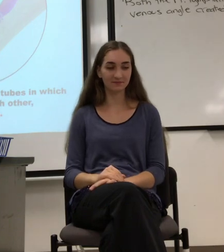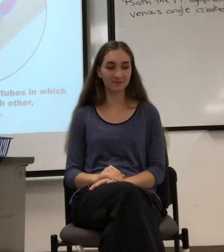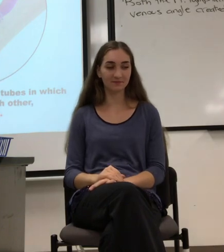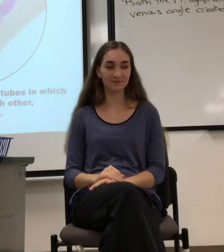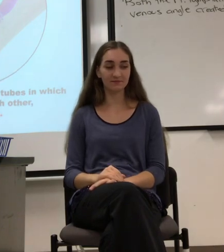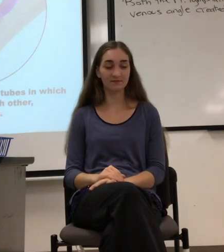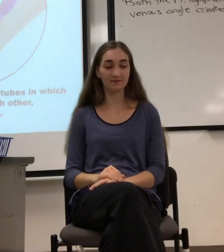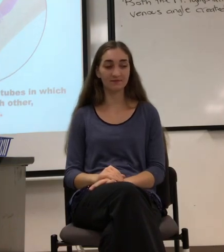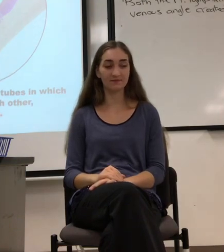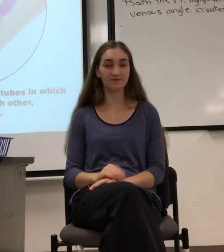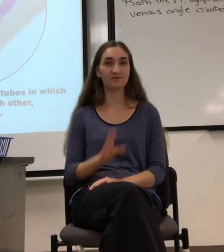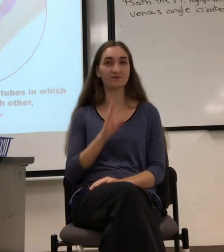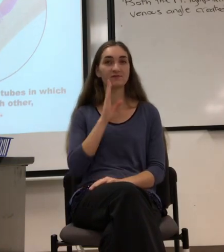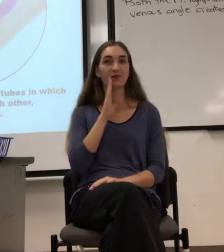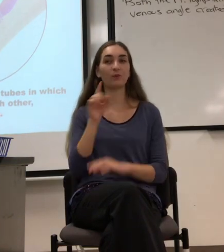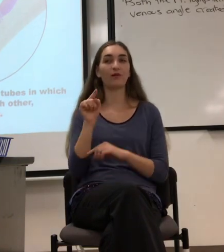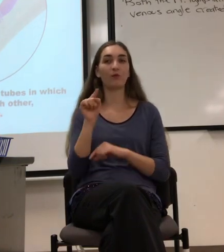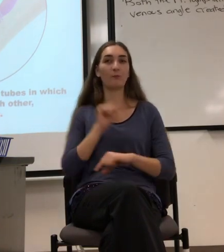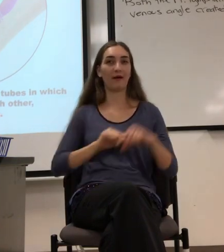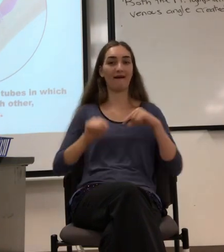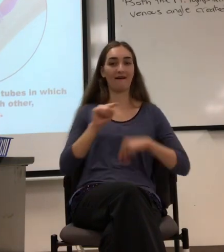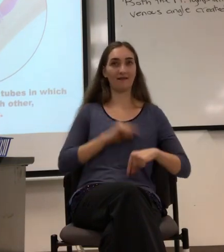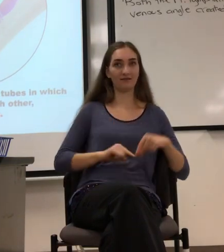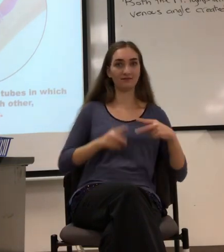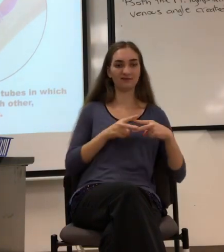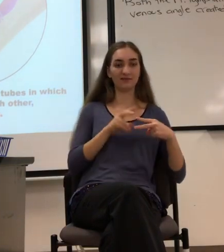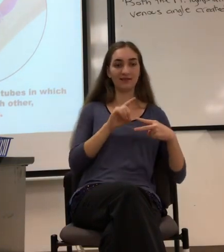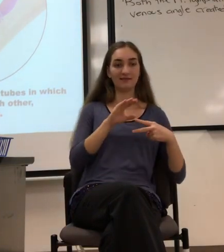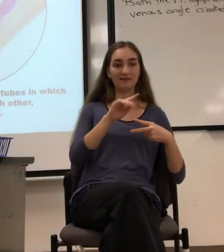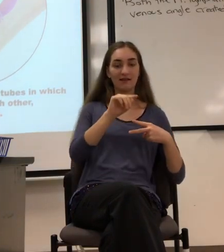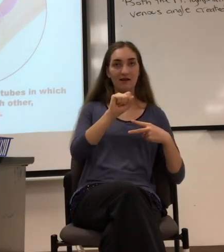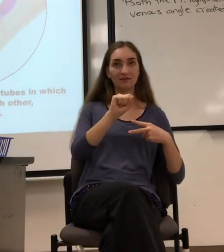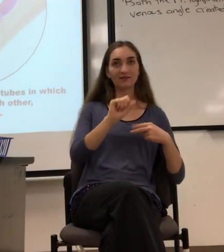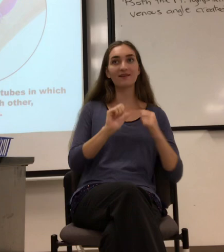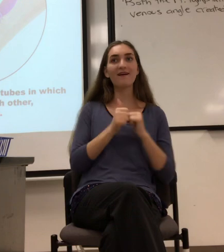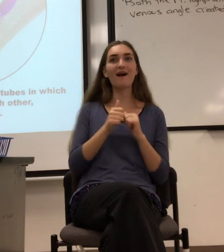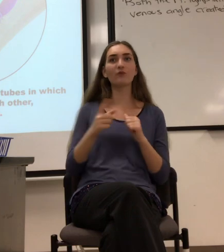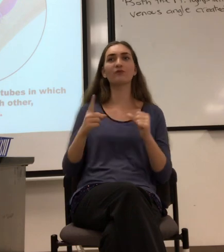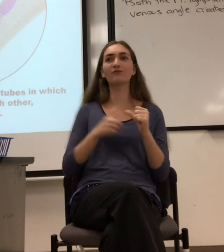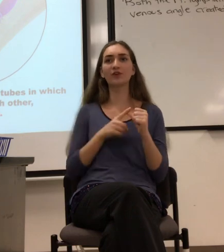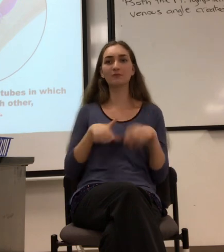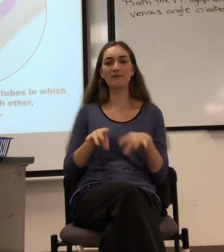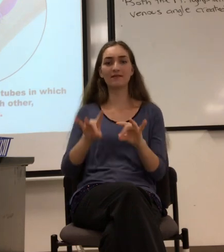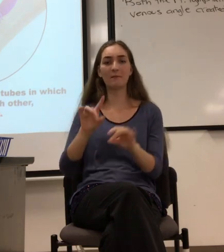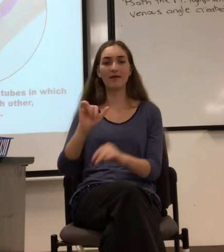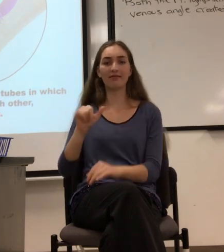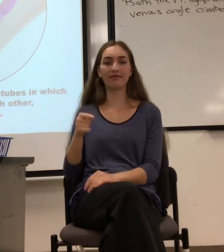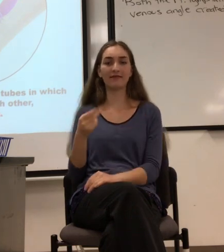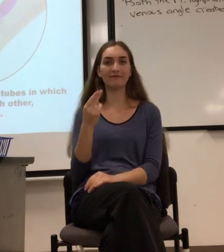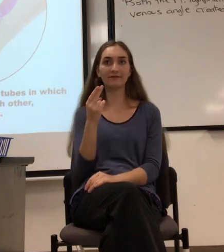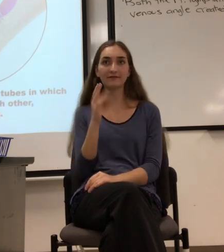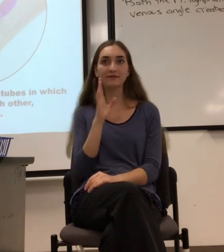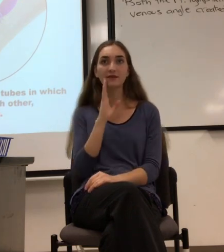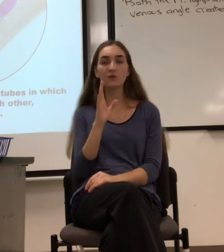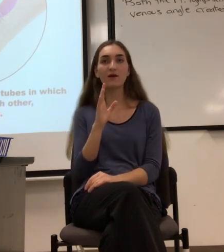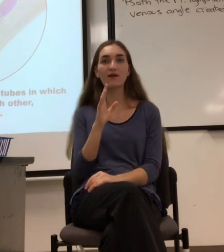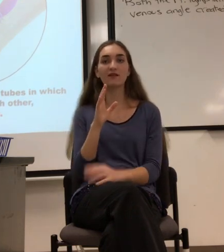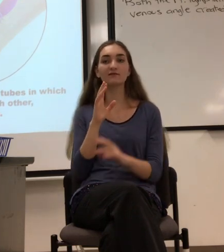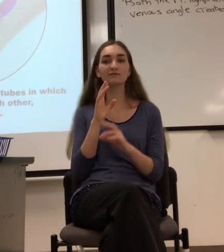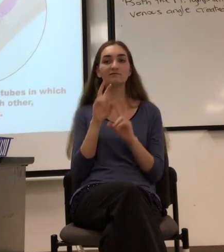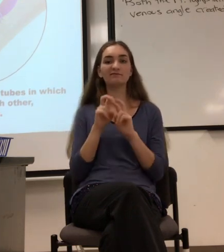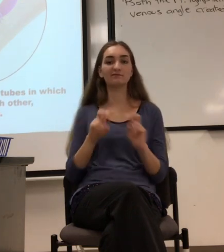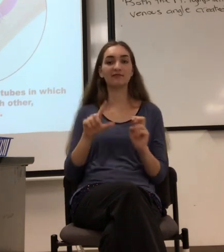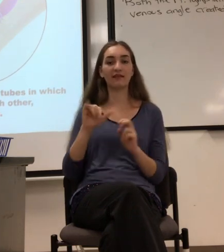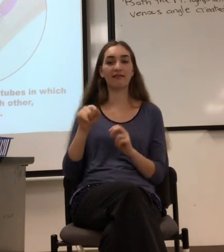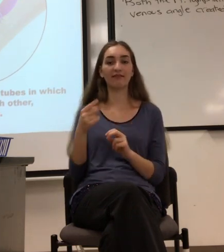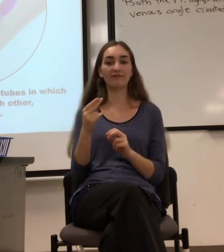So let's kind of go back. Those are the ducts, but let's go back. How do you first pick up the lymph? Let's look at the lymph capillary. There's two